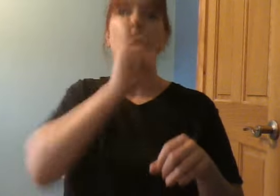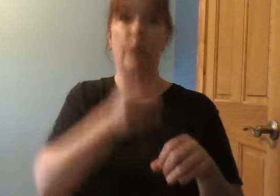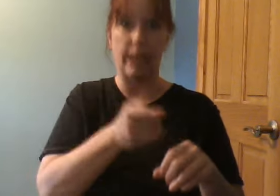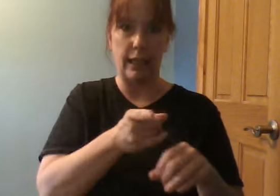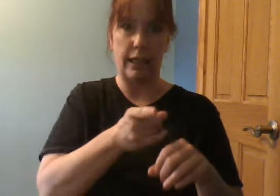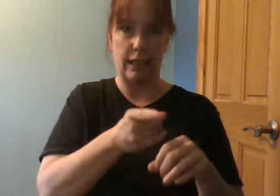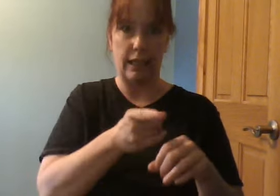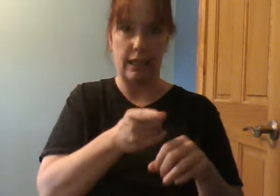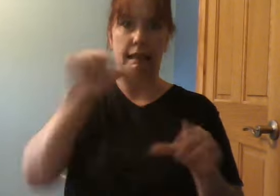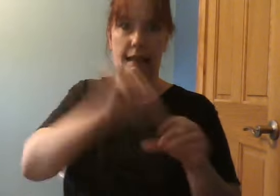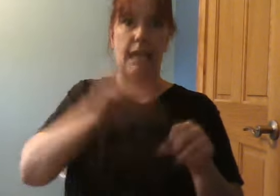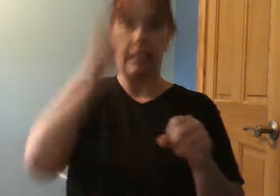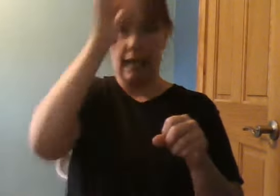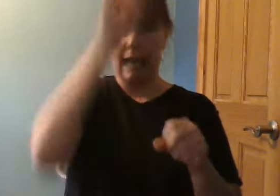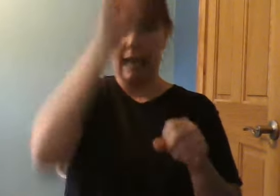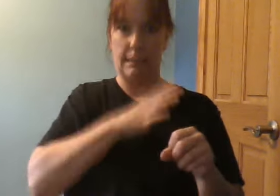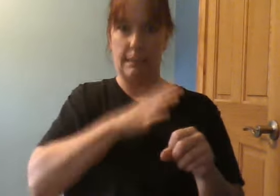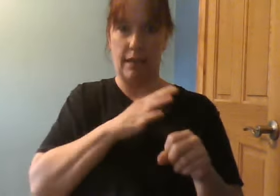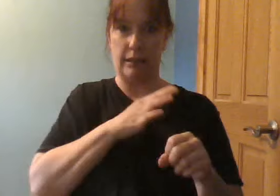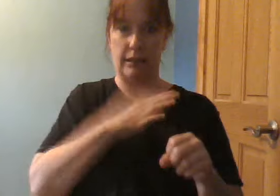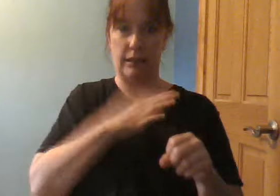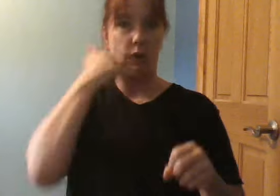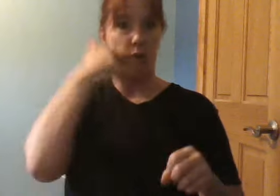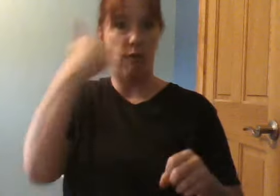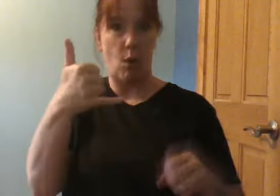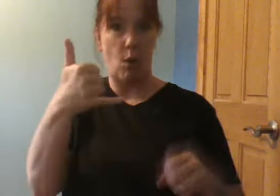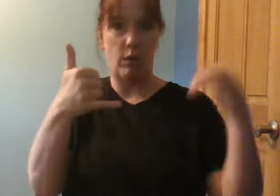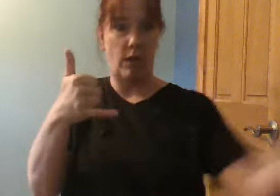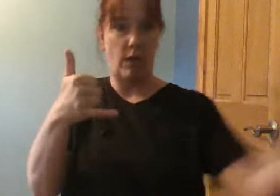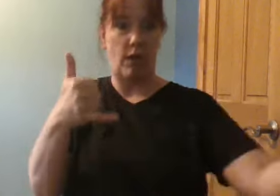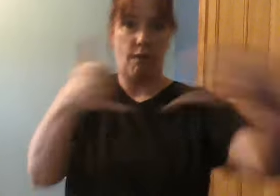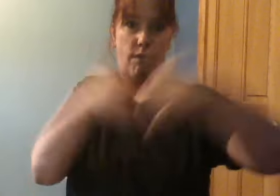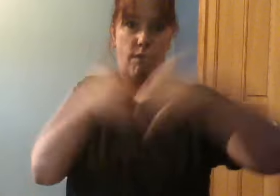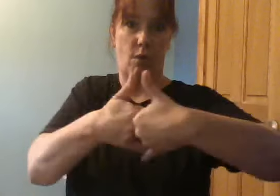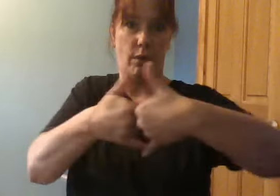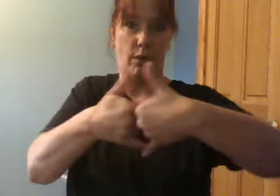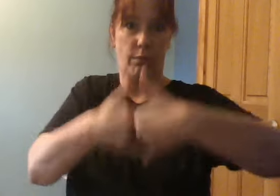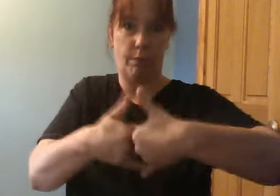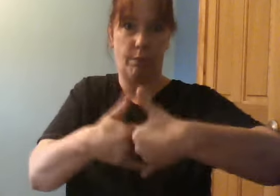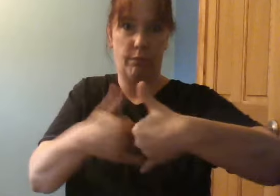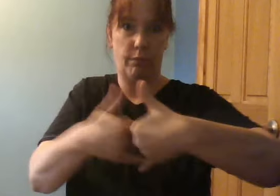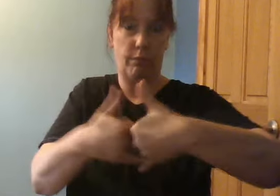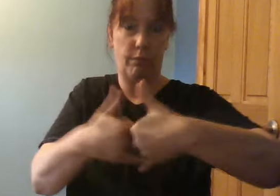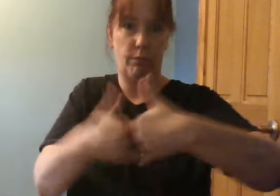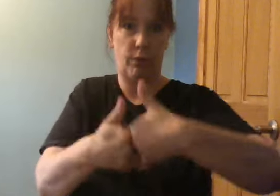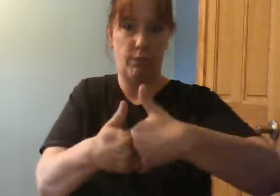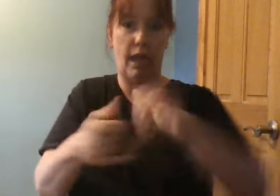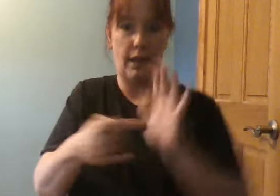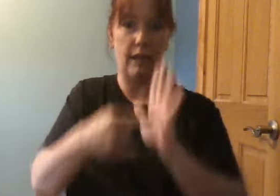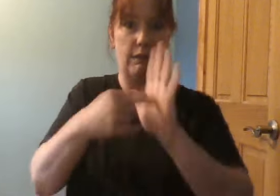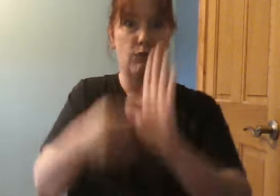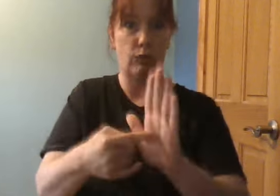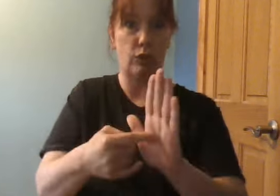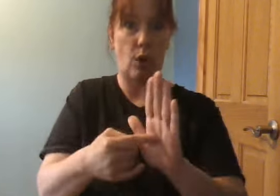come up with red if he isn't, end of story. We have the technology to do that. And what's more, although some of those things sound a little bit counterintuitive, like proving I'm